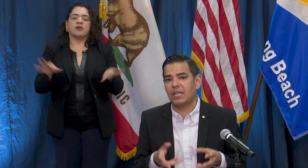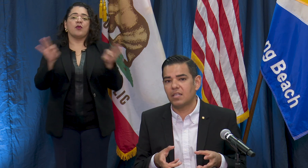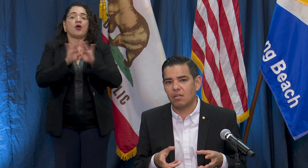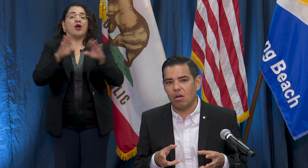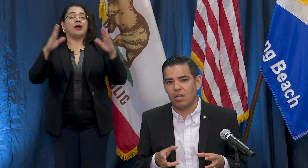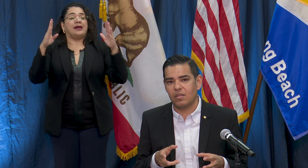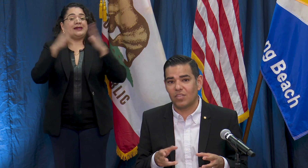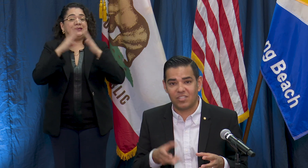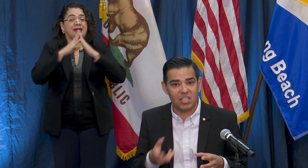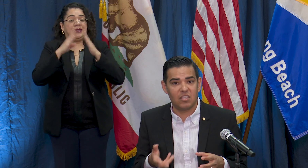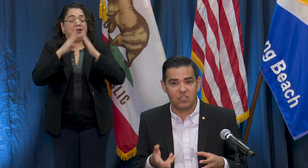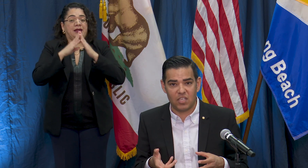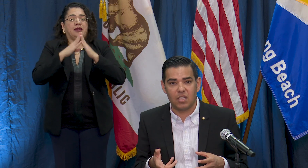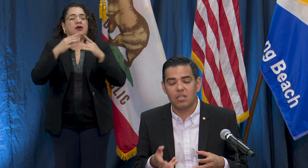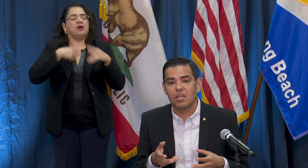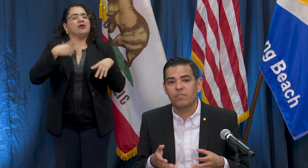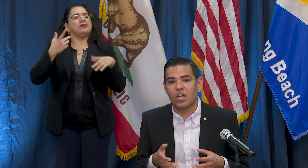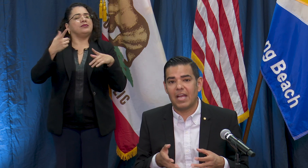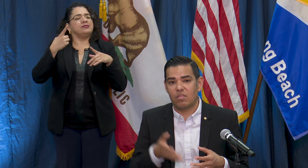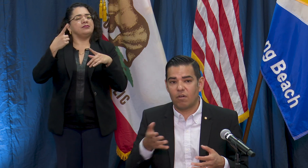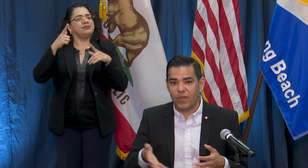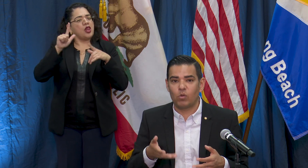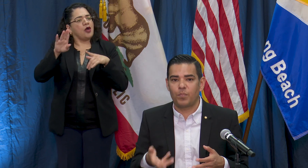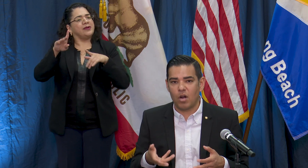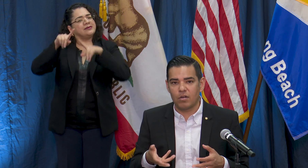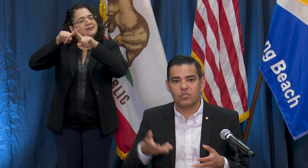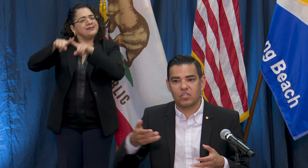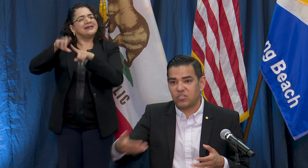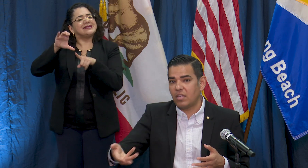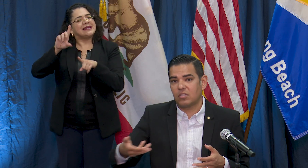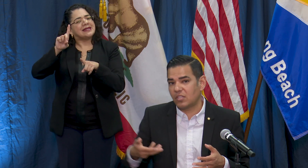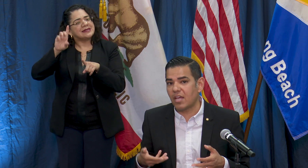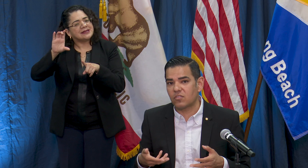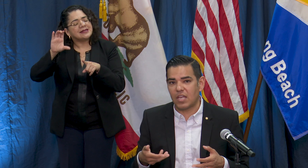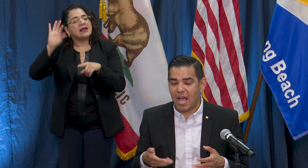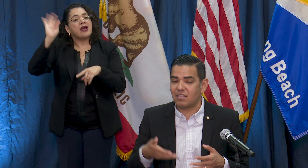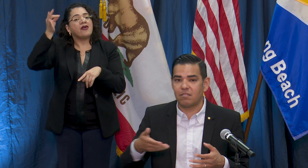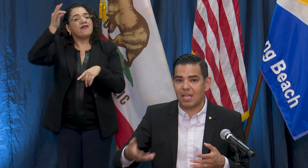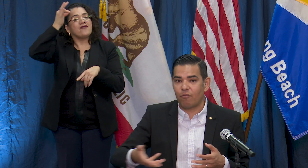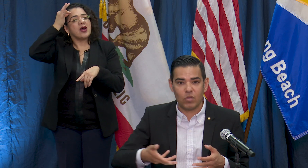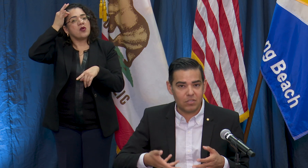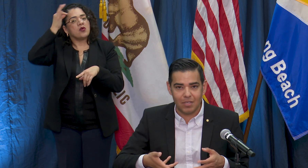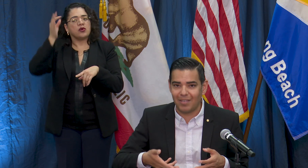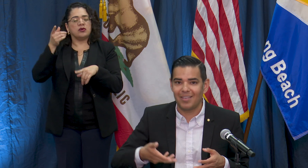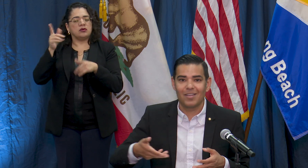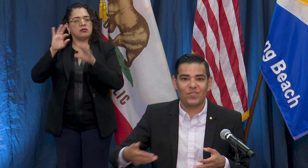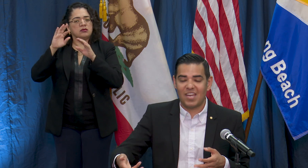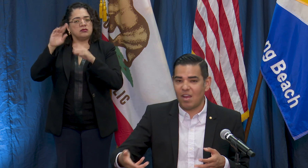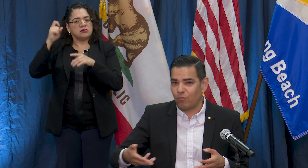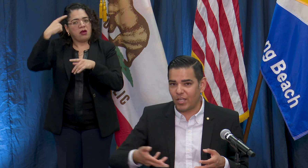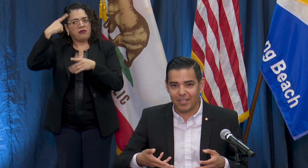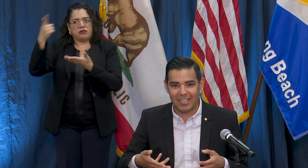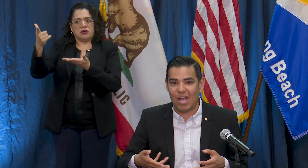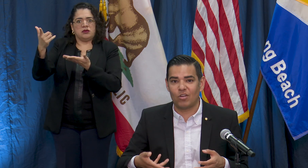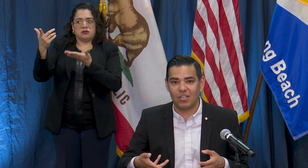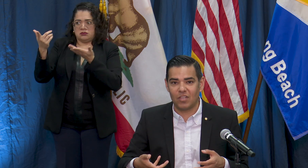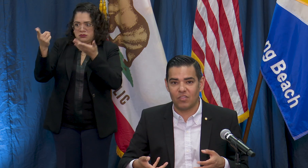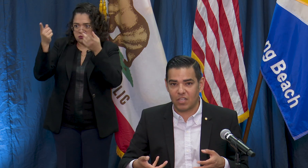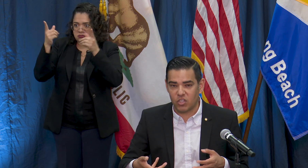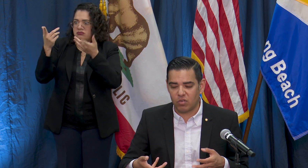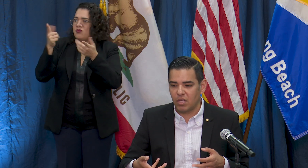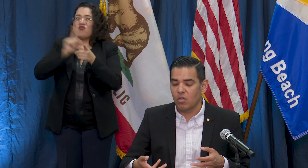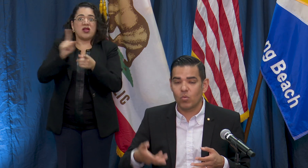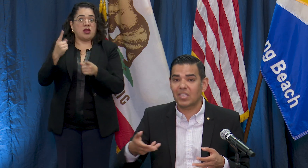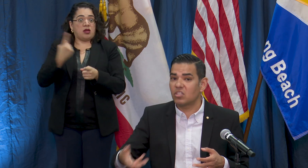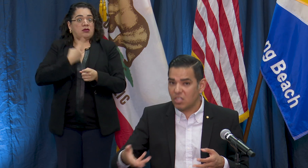been dependent on the CDC and our federal partners to send us tests, as has every city and every county in